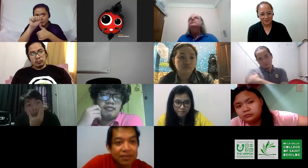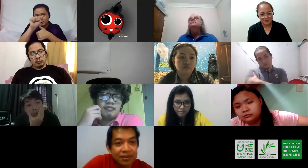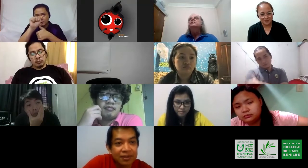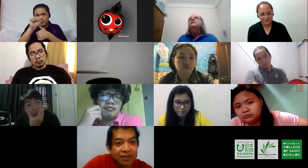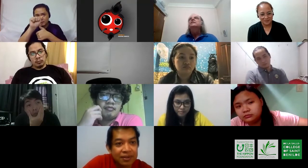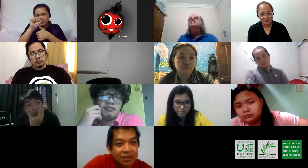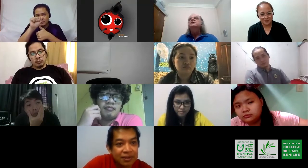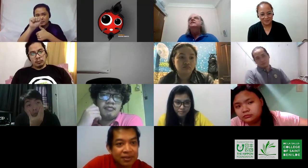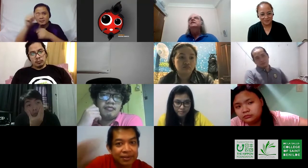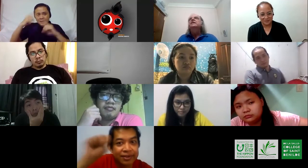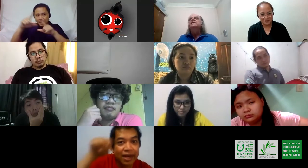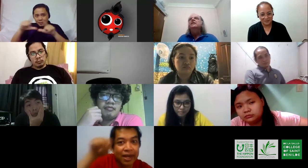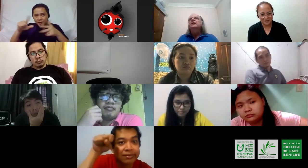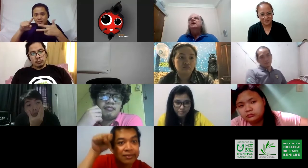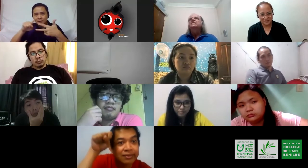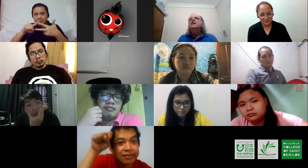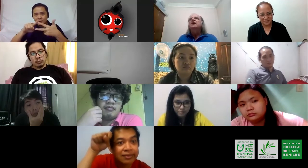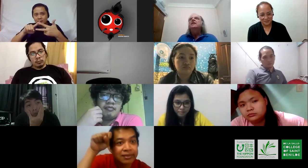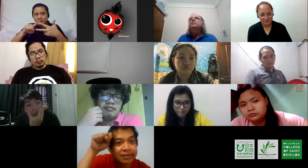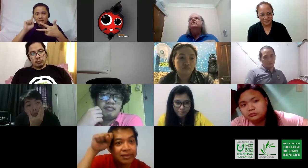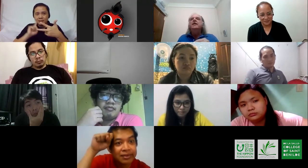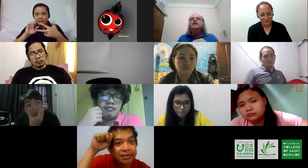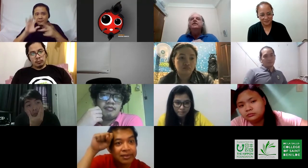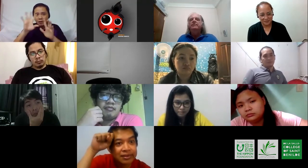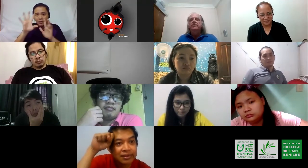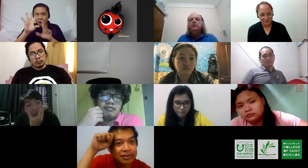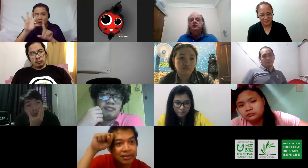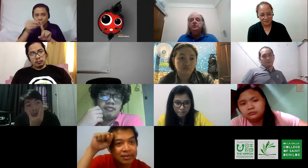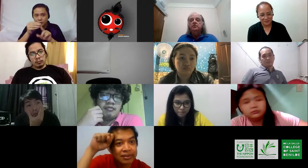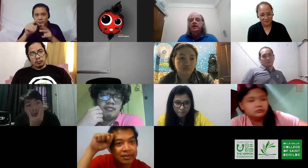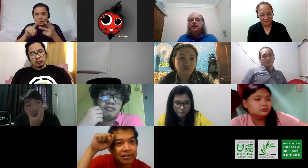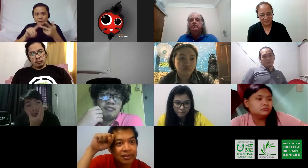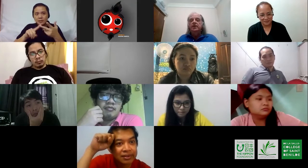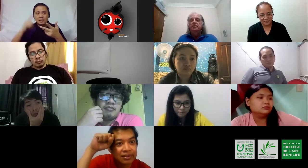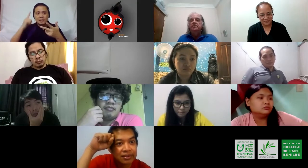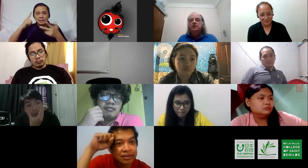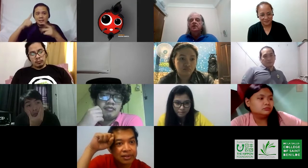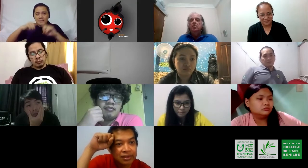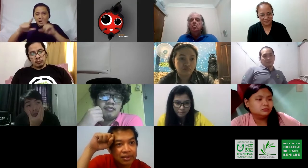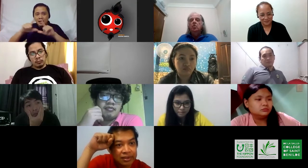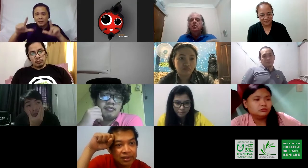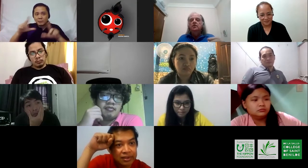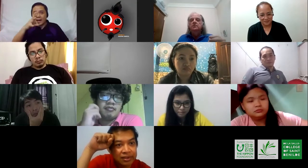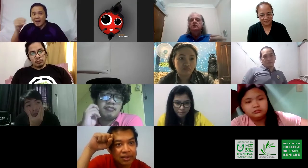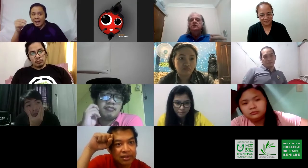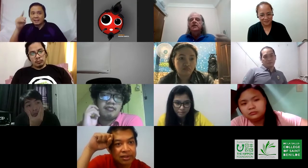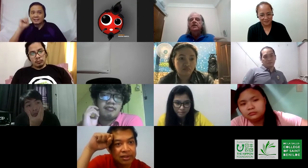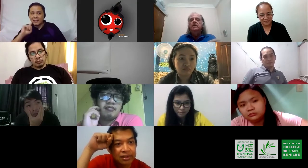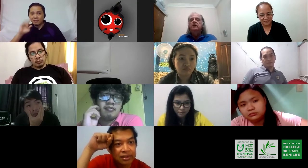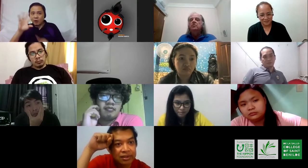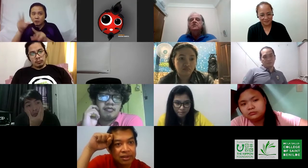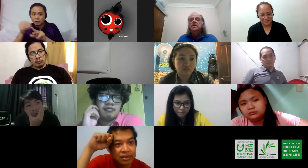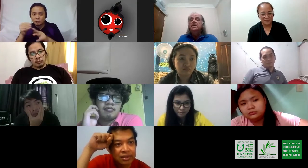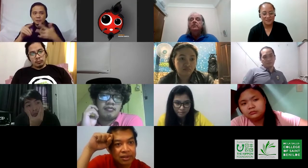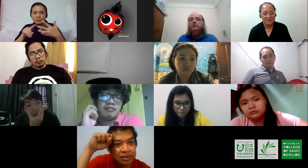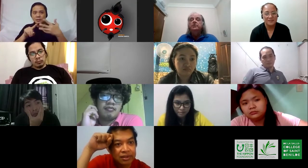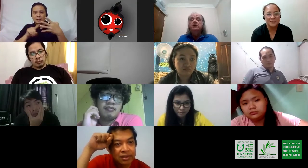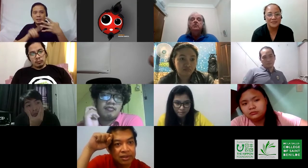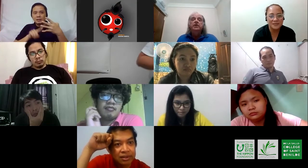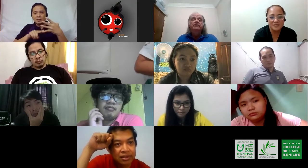culture, C, a sign language and a deaf culture, A and B, or D, no sign language and no deaf